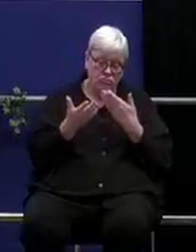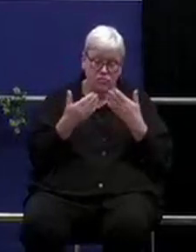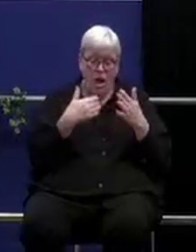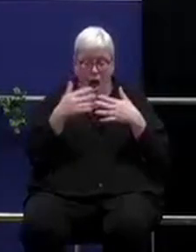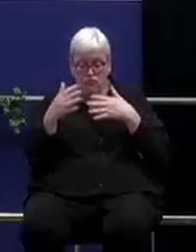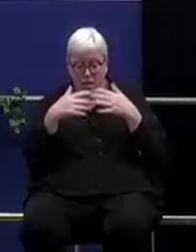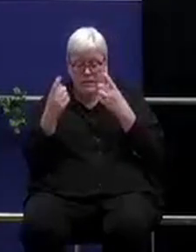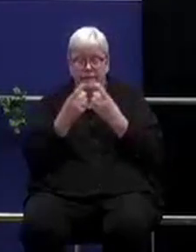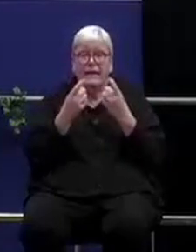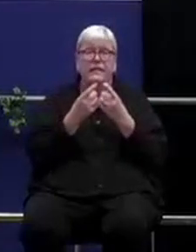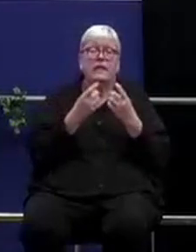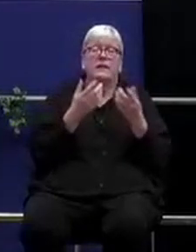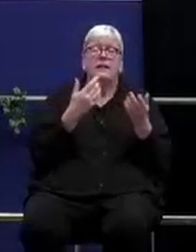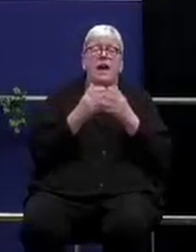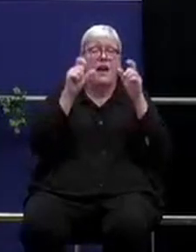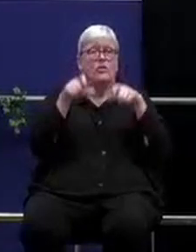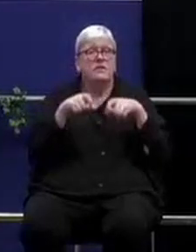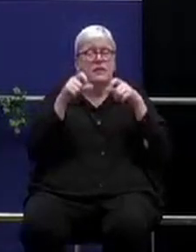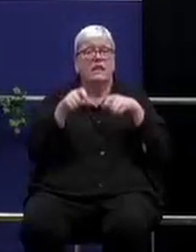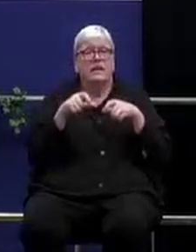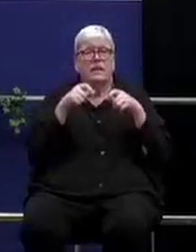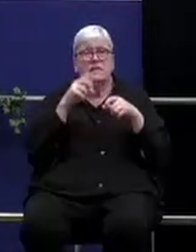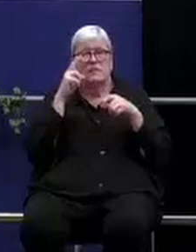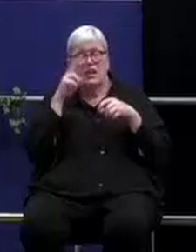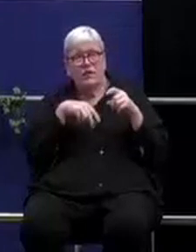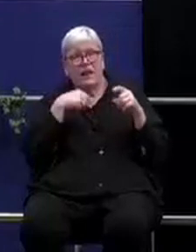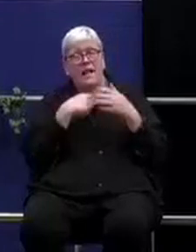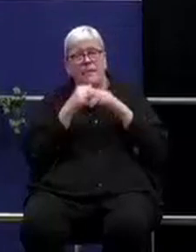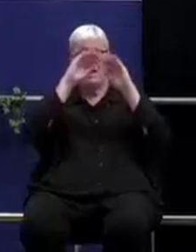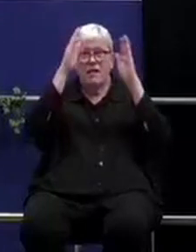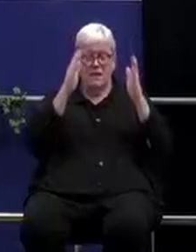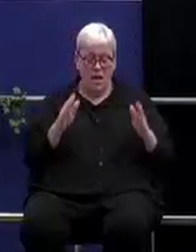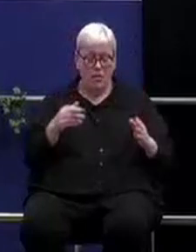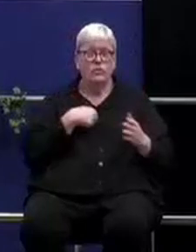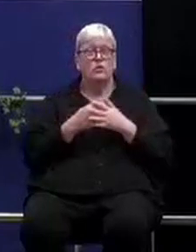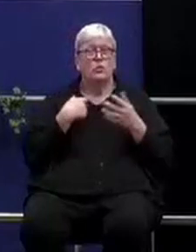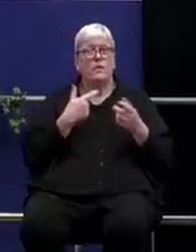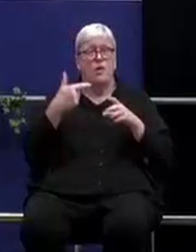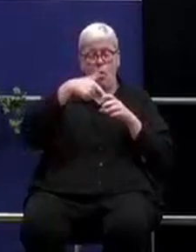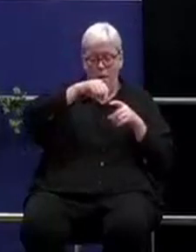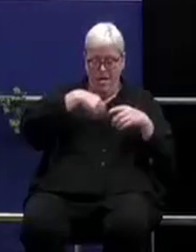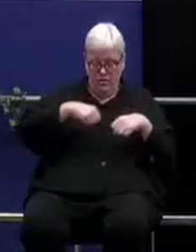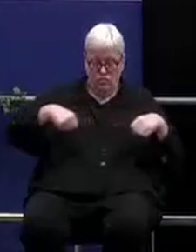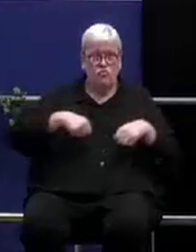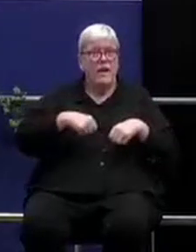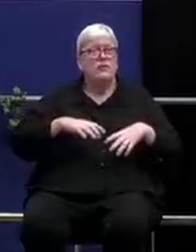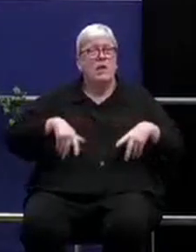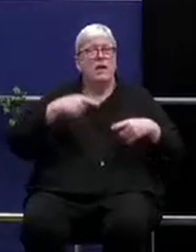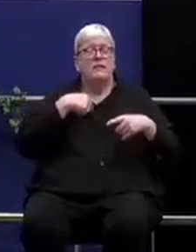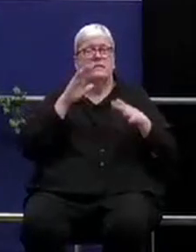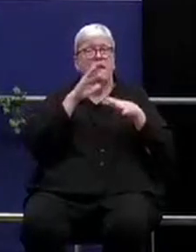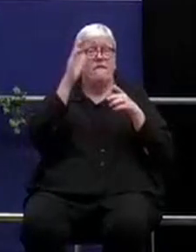feet on. I was staring at the cut-out figure for stretch marks, convinced the eyes were following me when my first patient